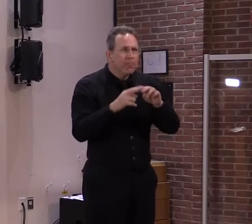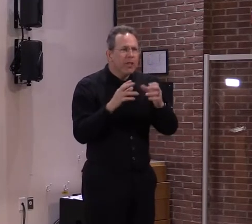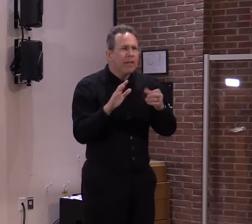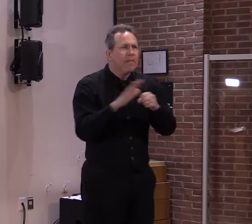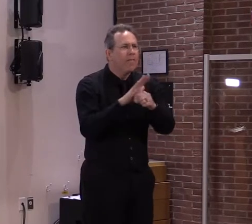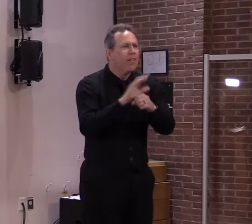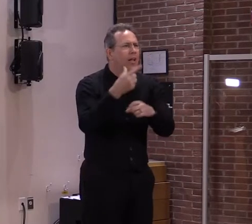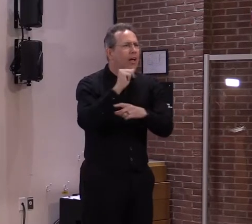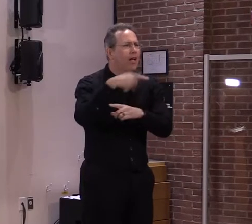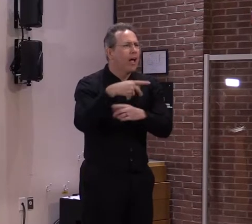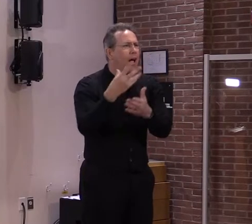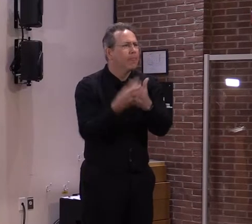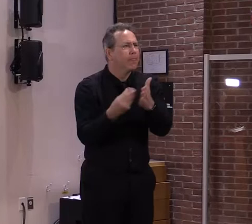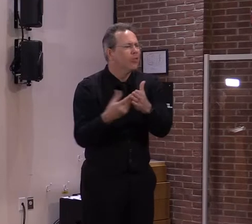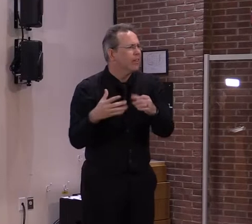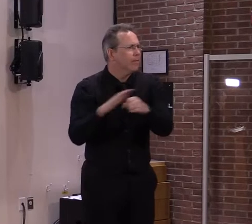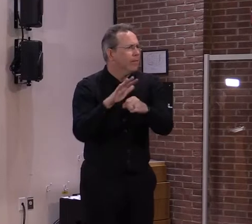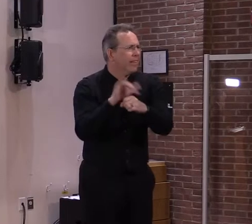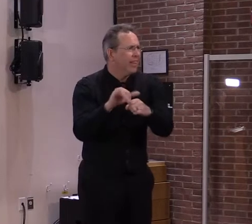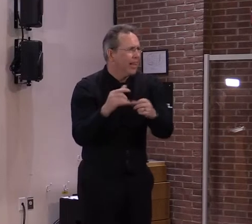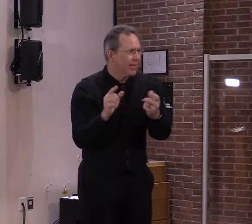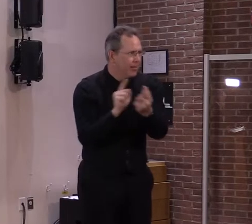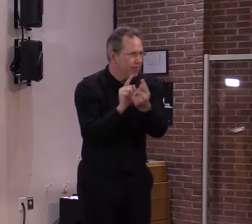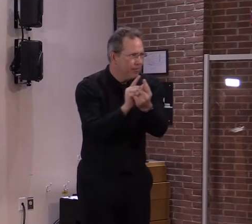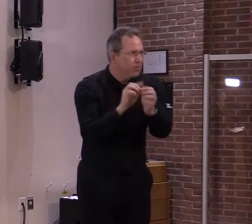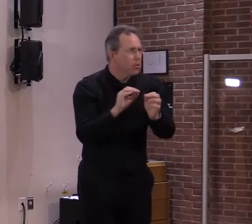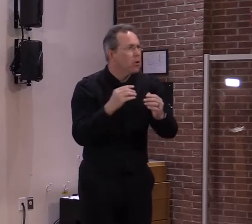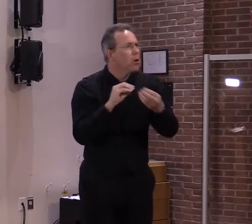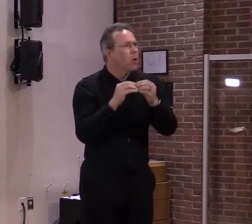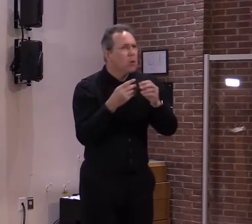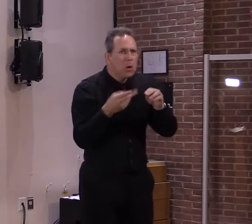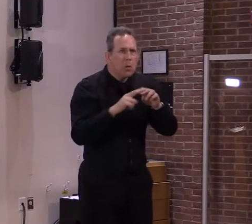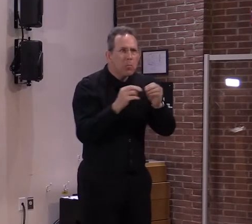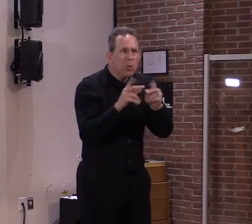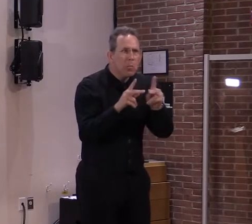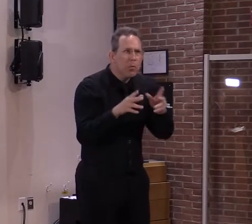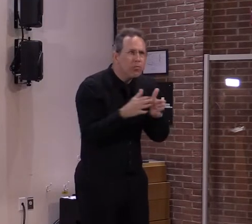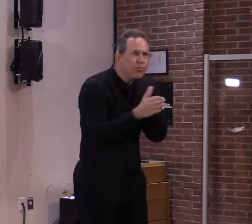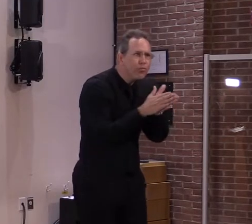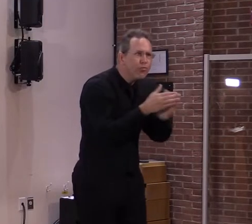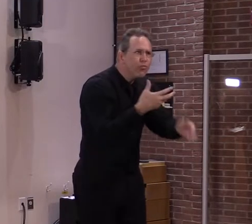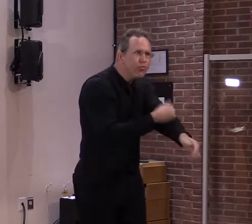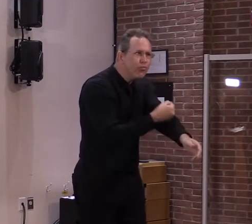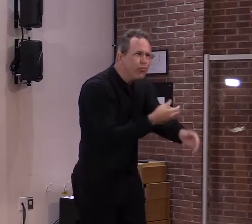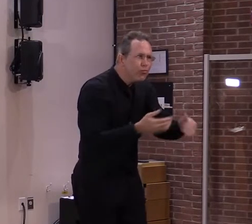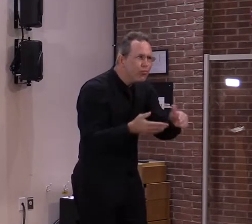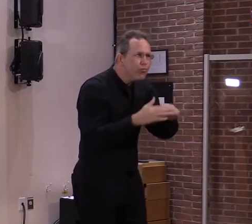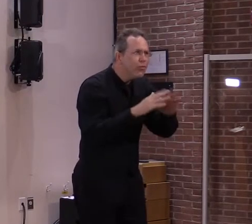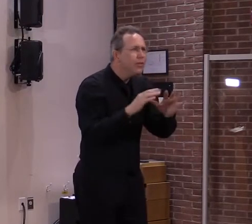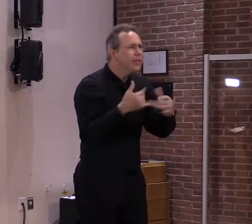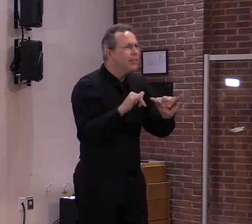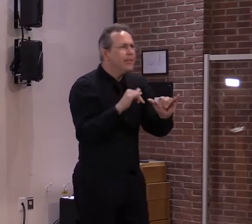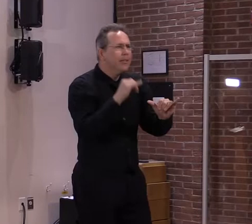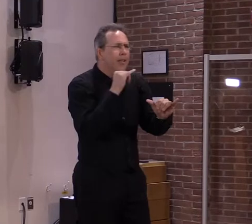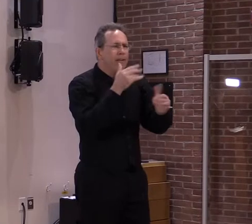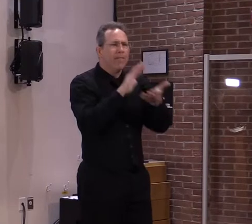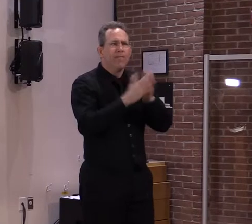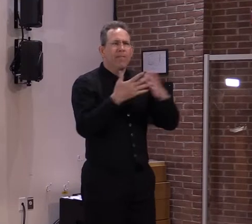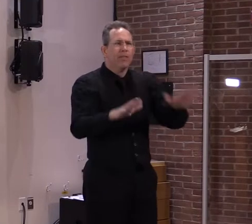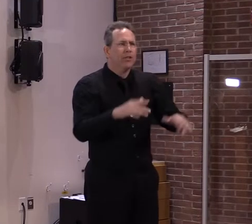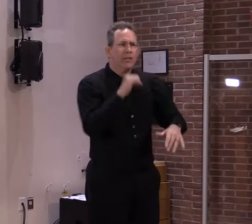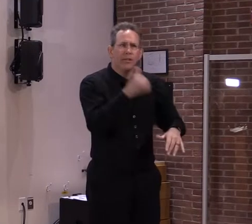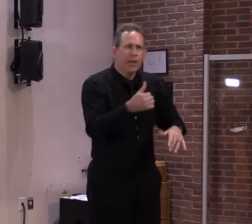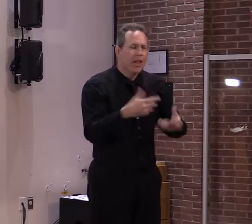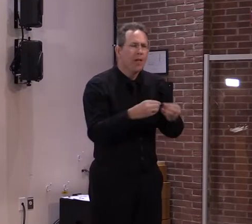vaccination rates for BIPOC Vermonters and close the gap, but there is much more work to do. You can make an